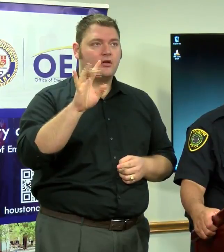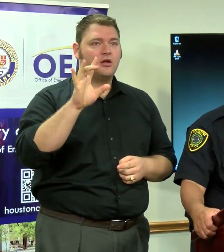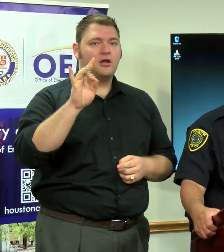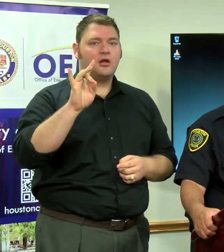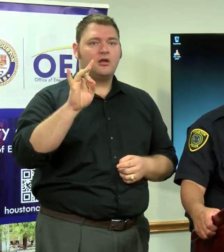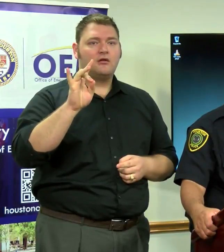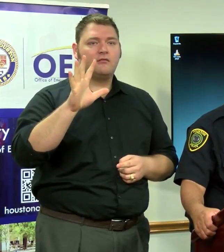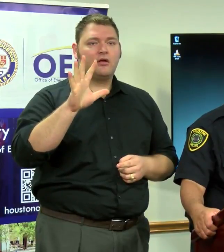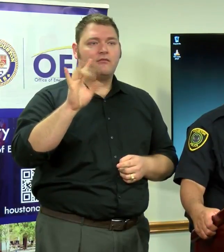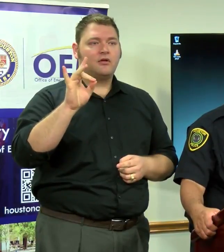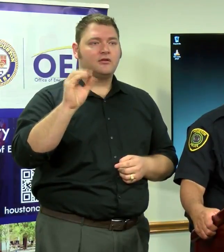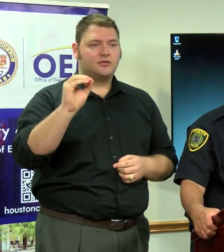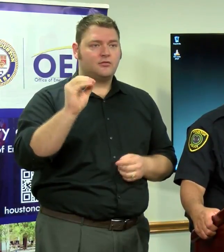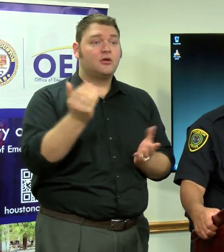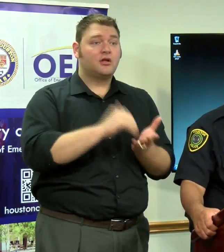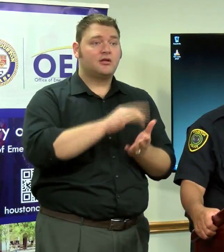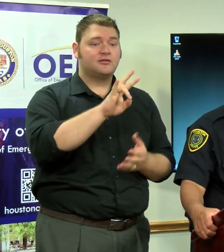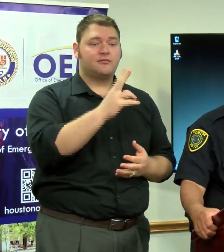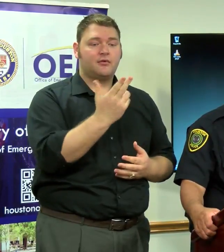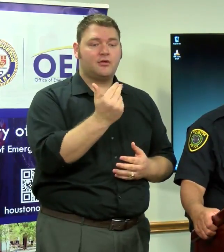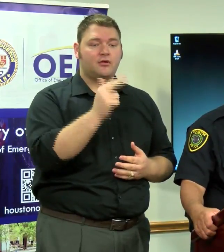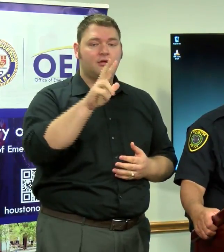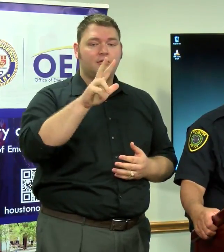713-308-8580. That's